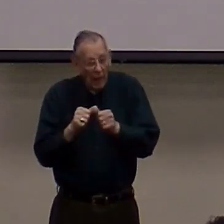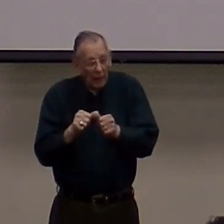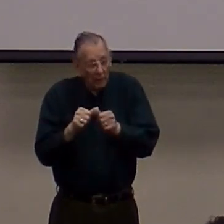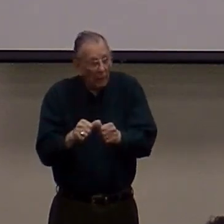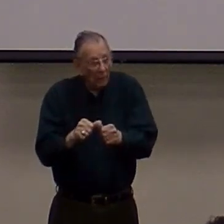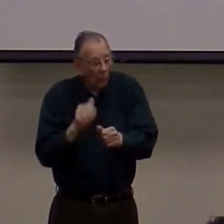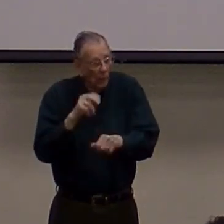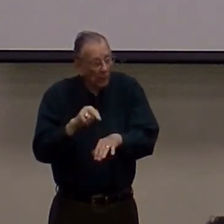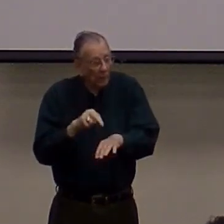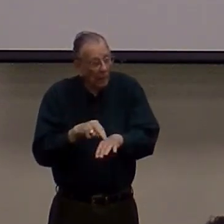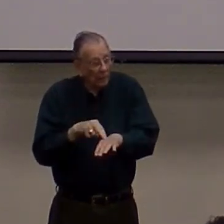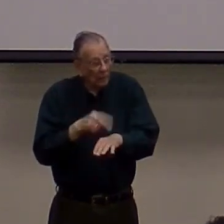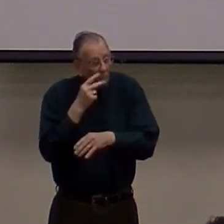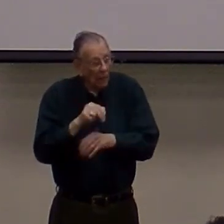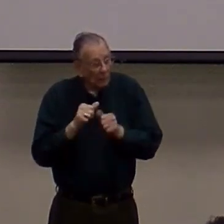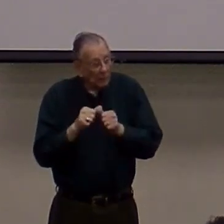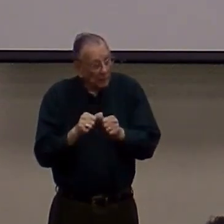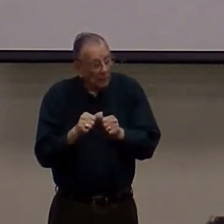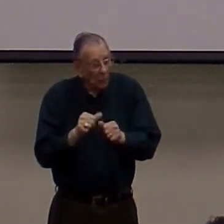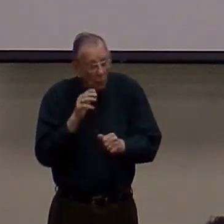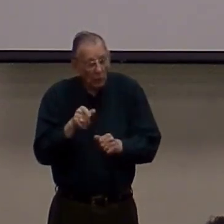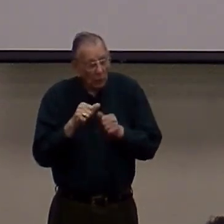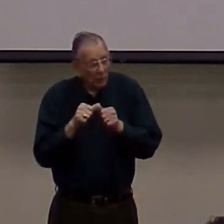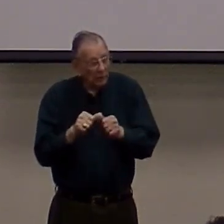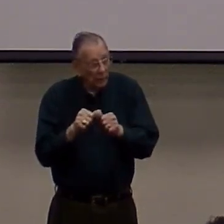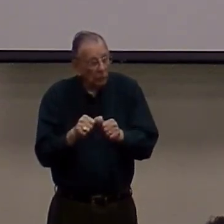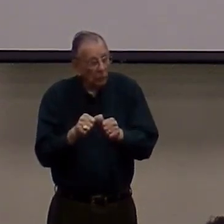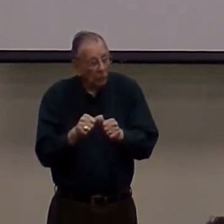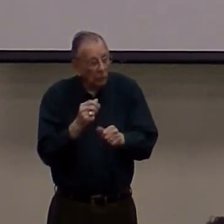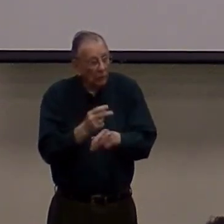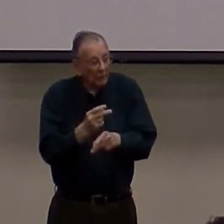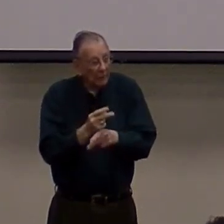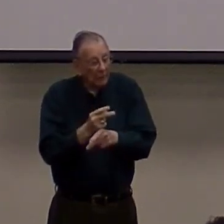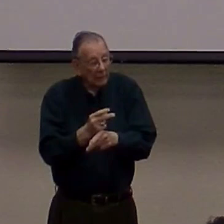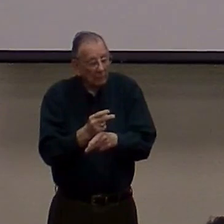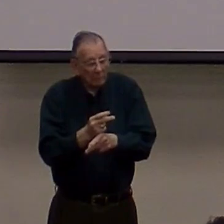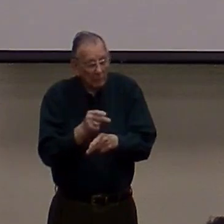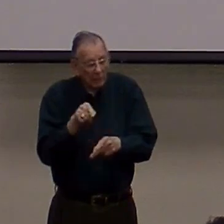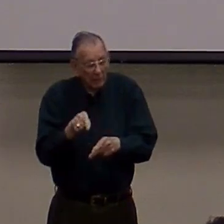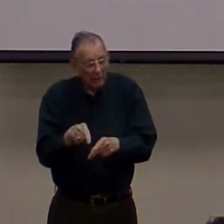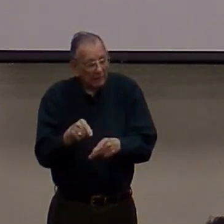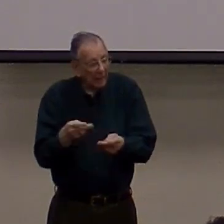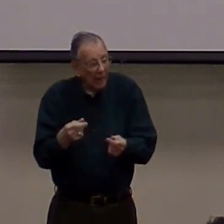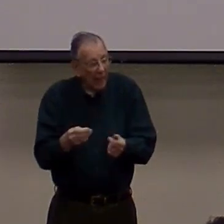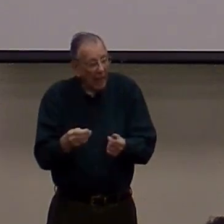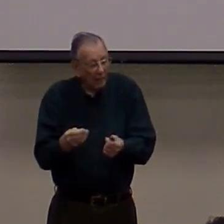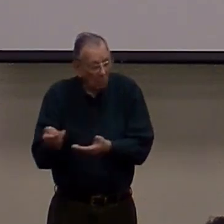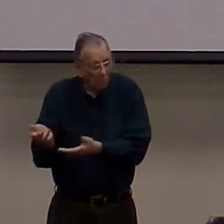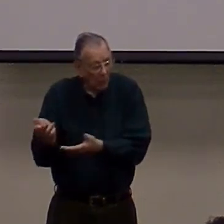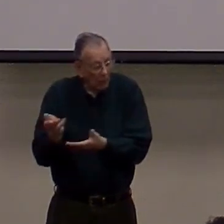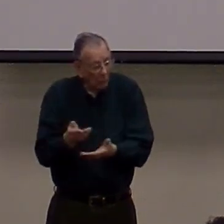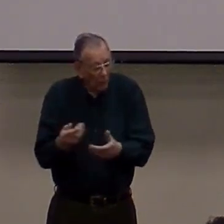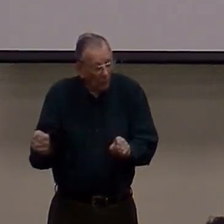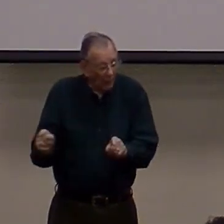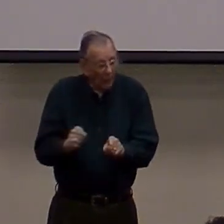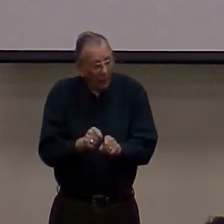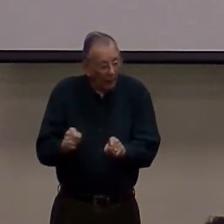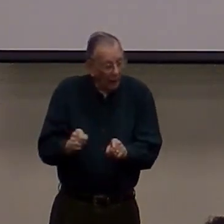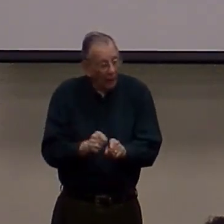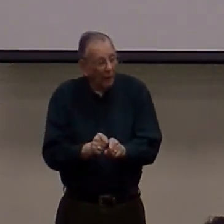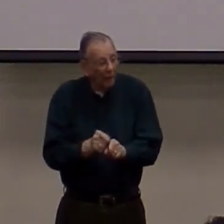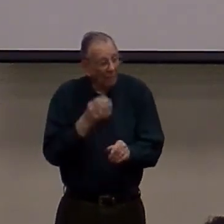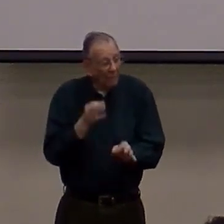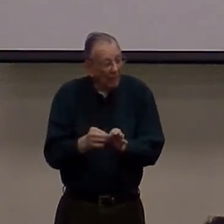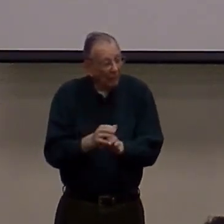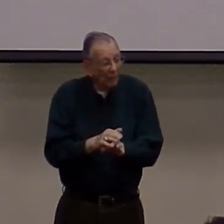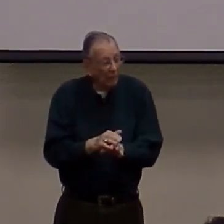Will the nation promise continue? Will you continue to protect us and bring us back to where we will be faithful again?